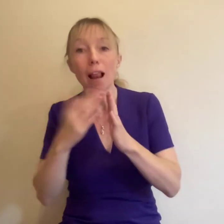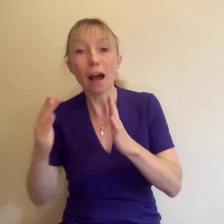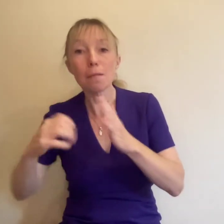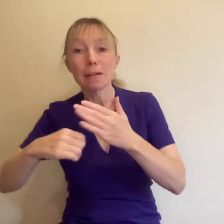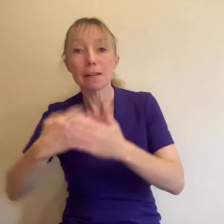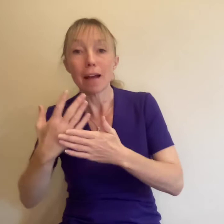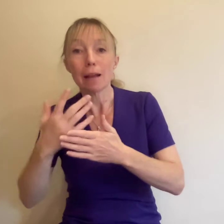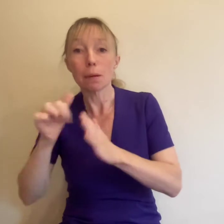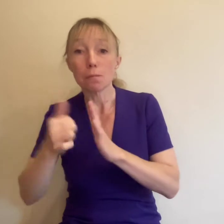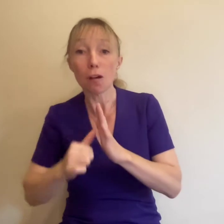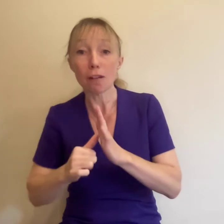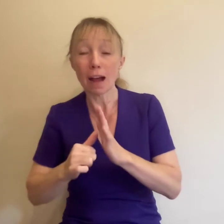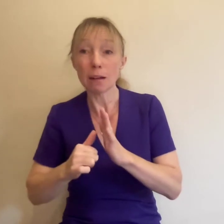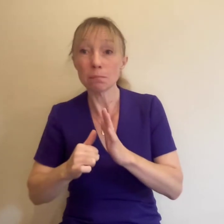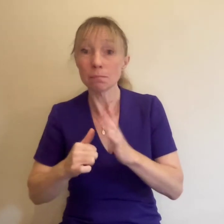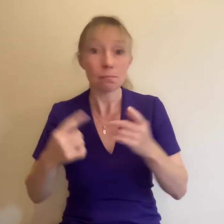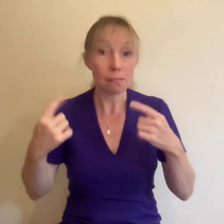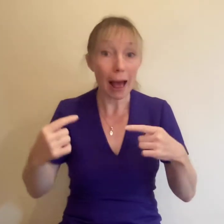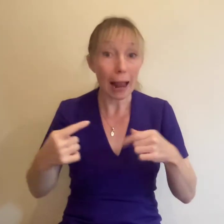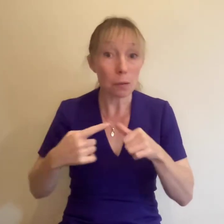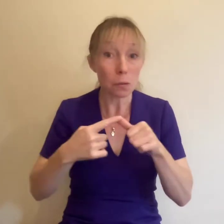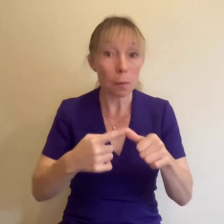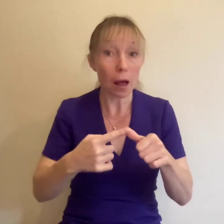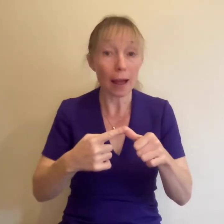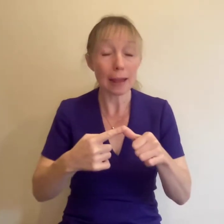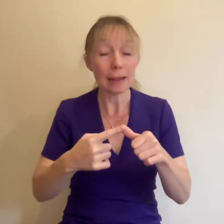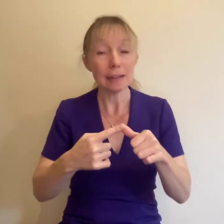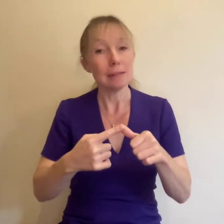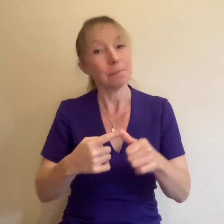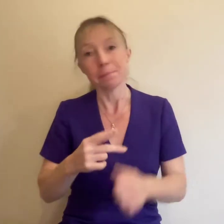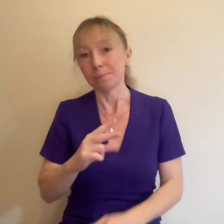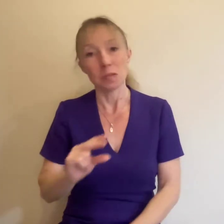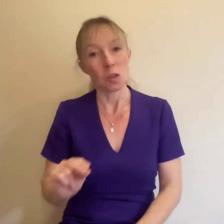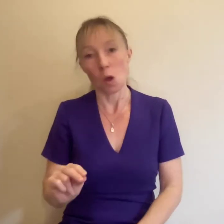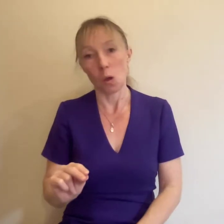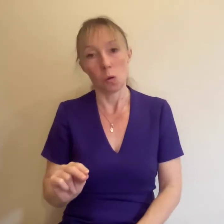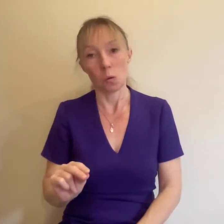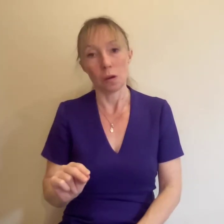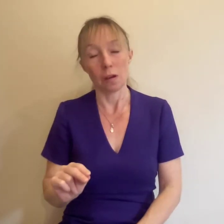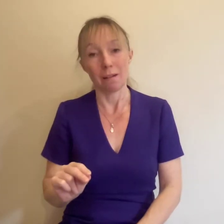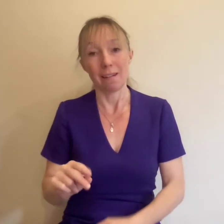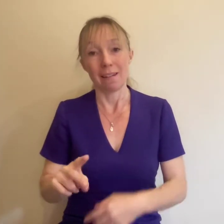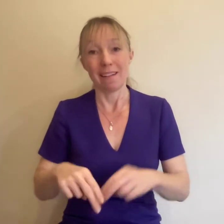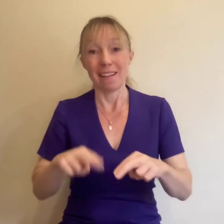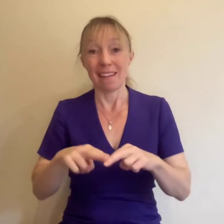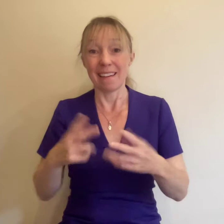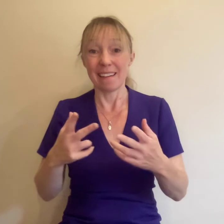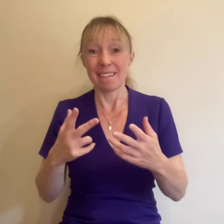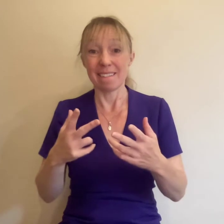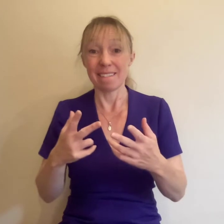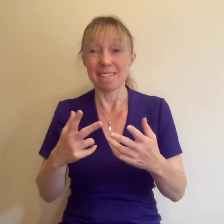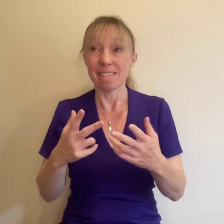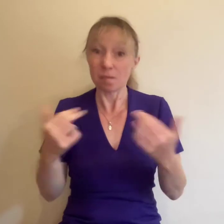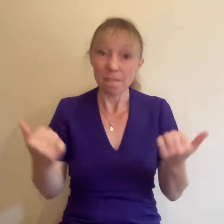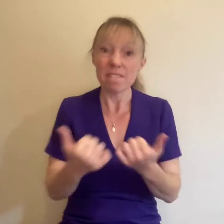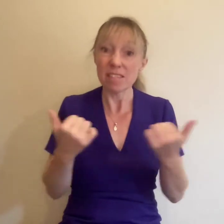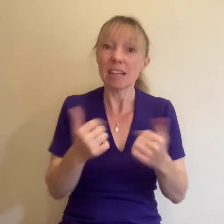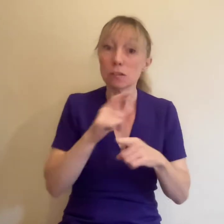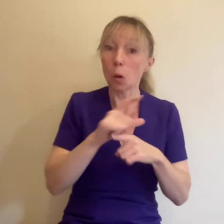Can I apply for a bursary? No. If you completed your course or development programme, you can apply.